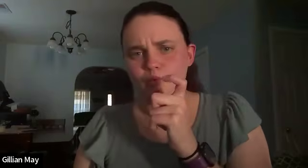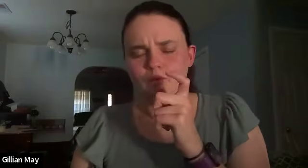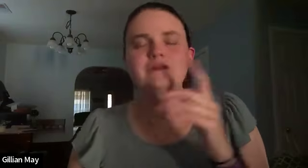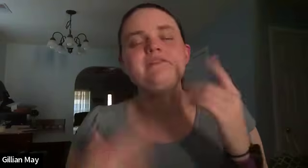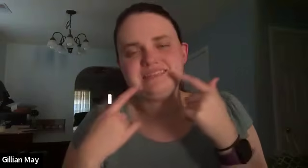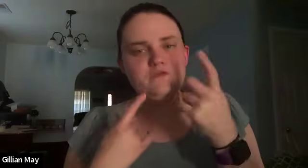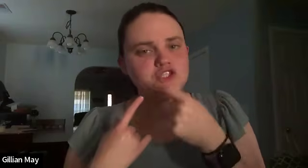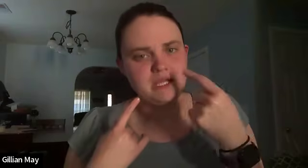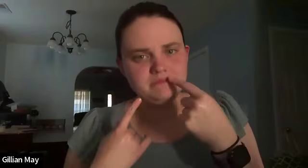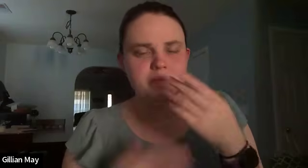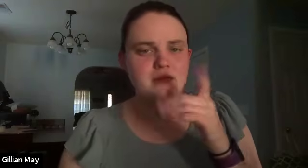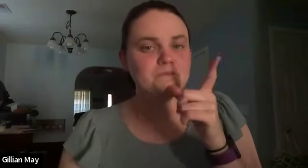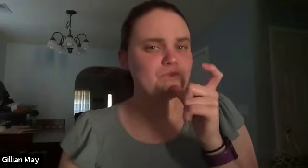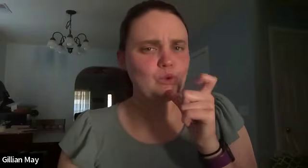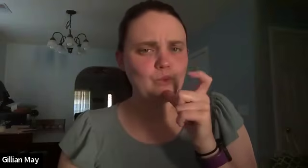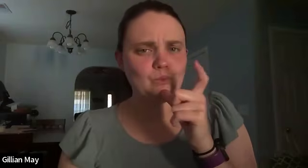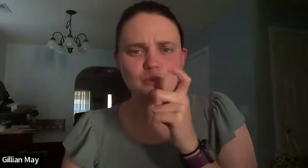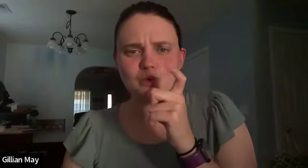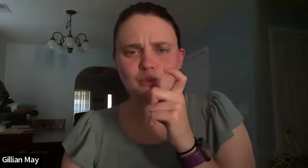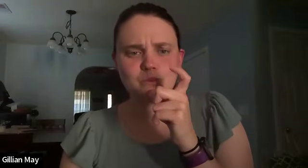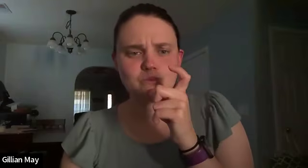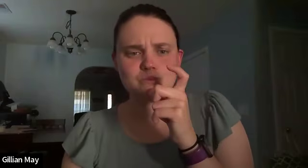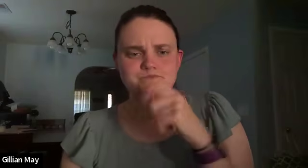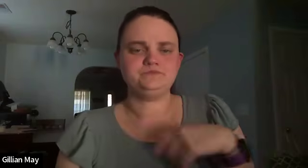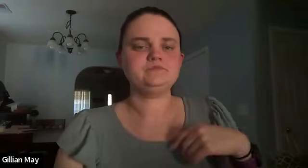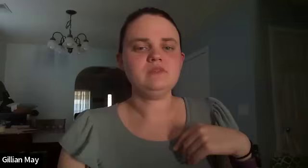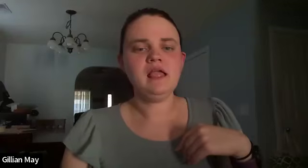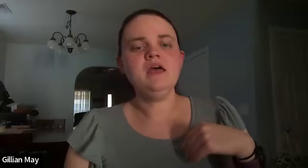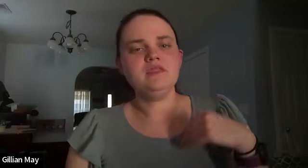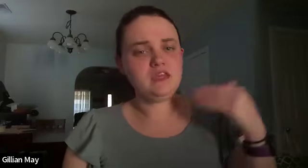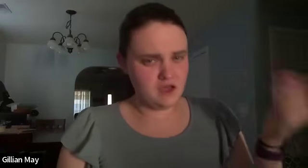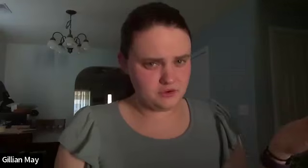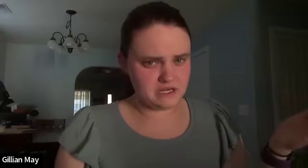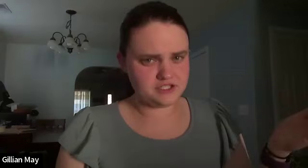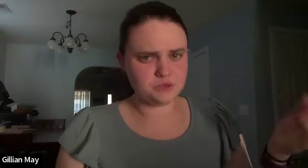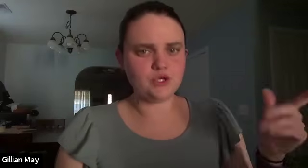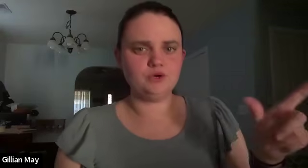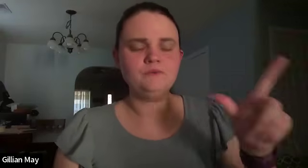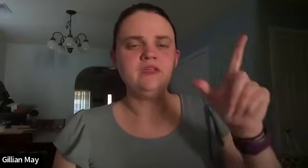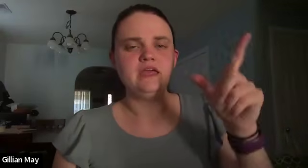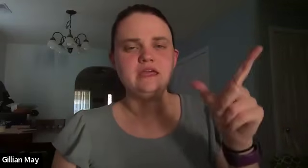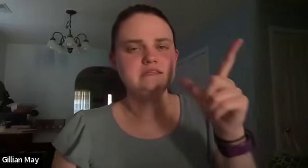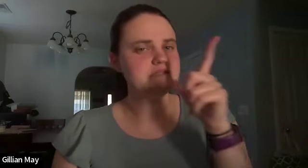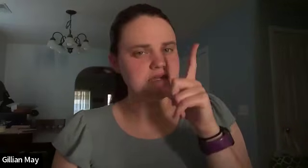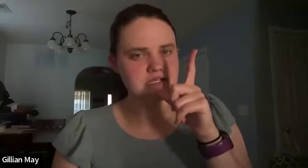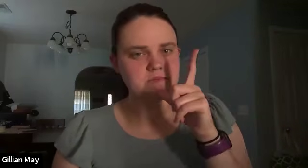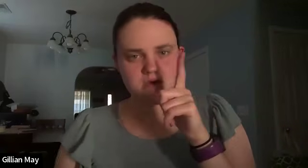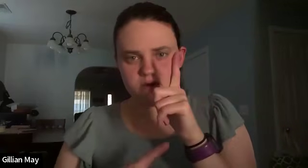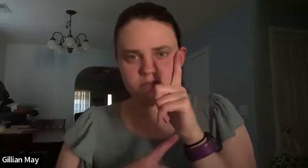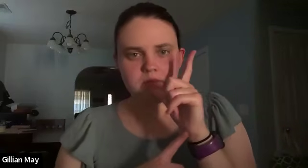ooh. Or not the sound, the shape, my bad. Ooh, ooh. The other way to do who is it's that same setup,